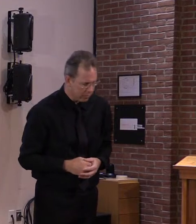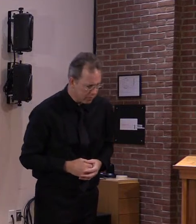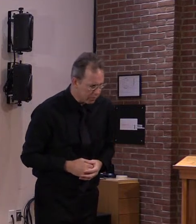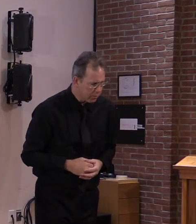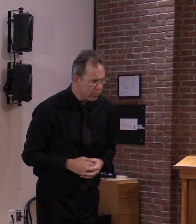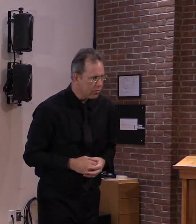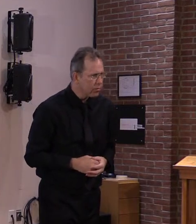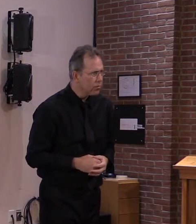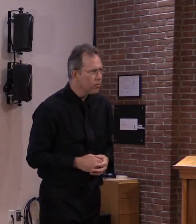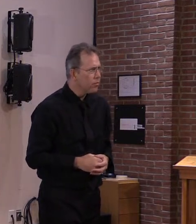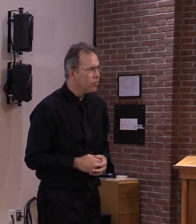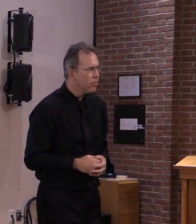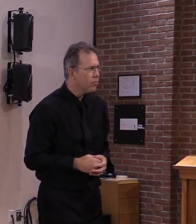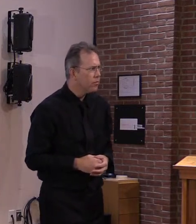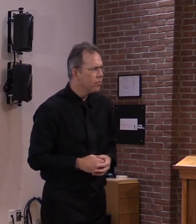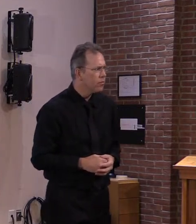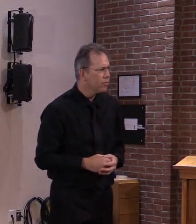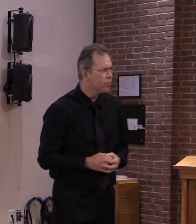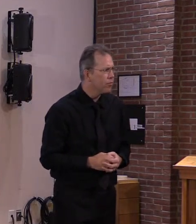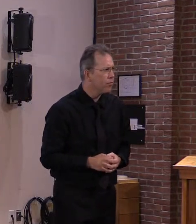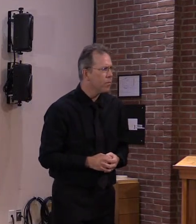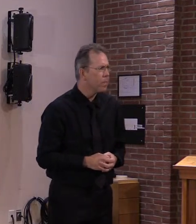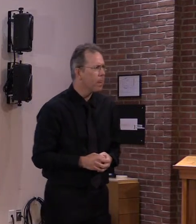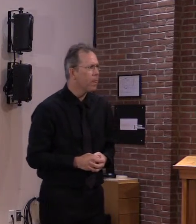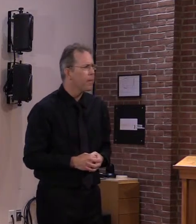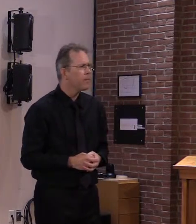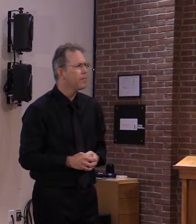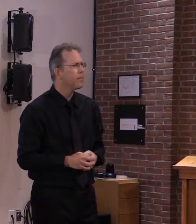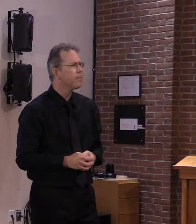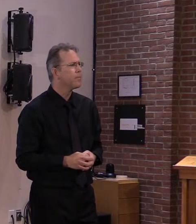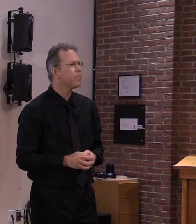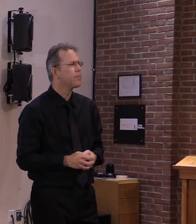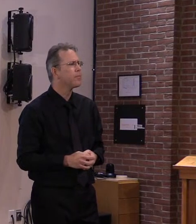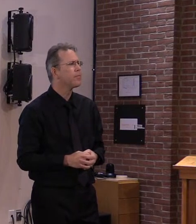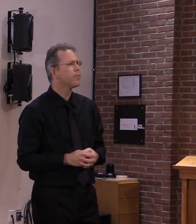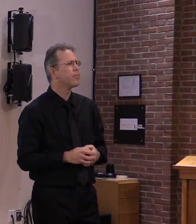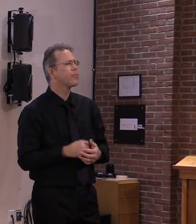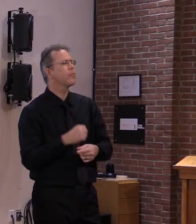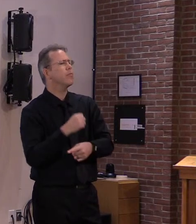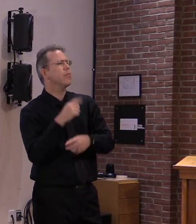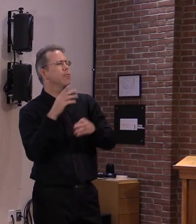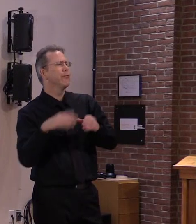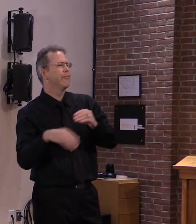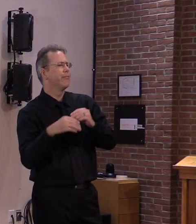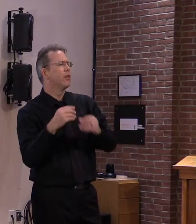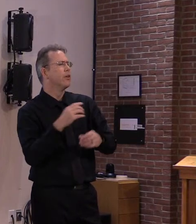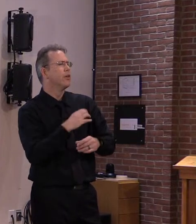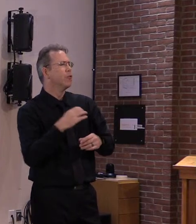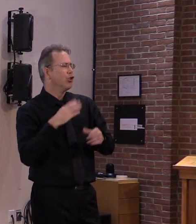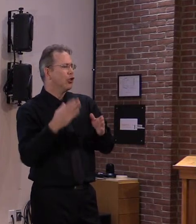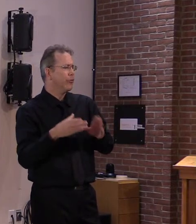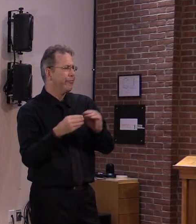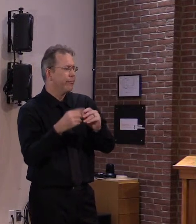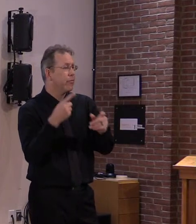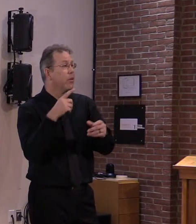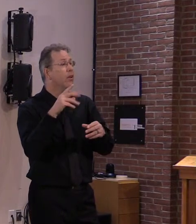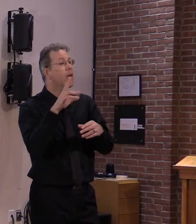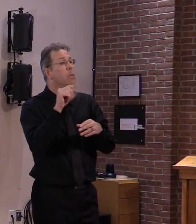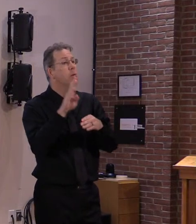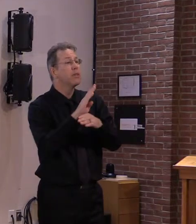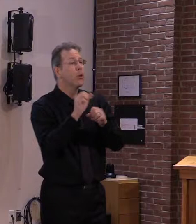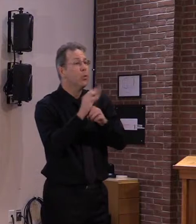who may have no symptoms at all, or who develops symptoms but might have worked as usual for the